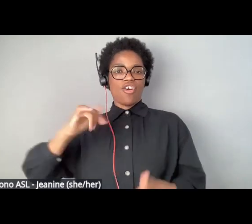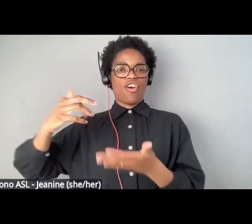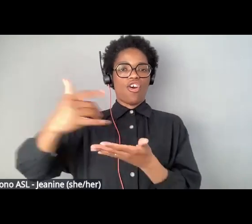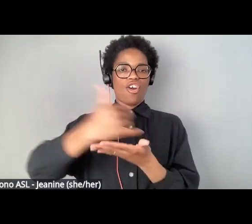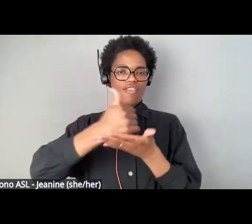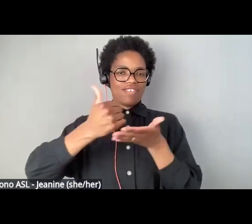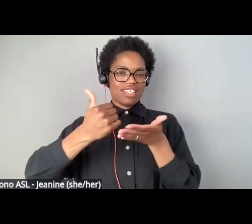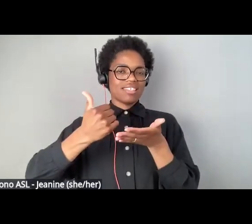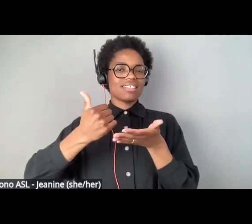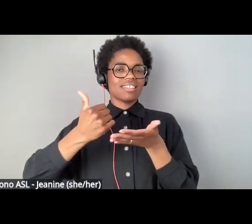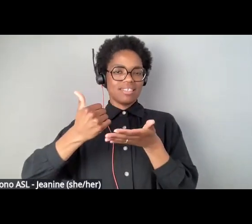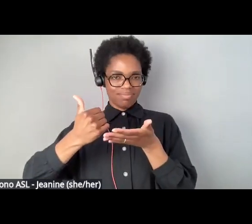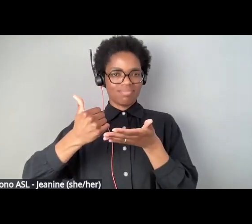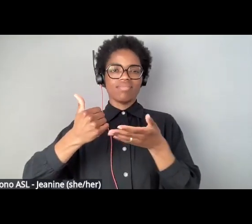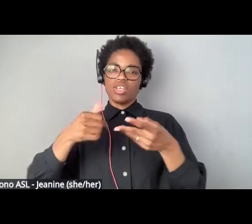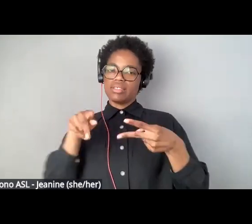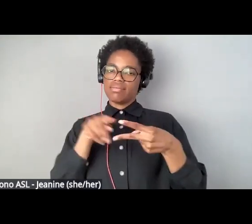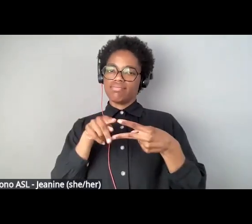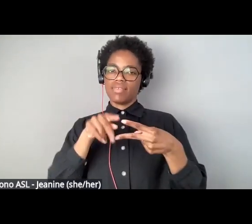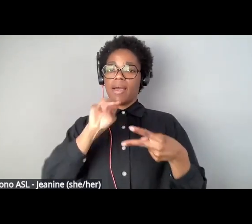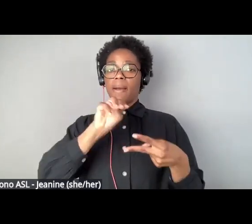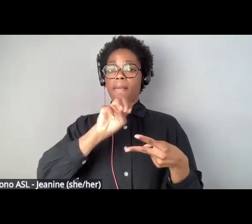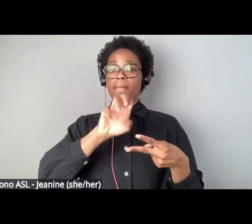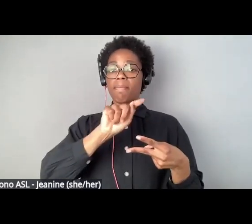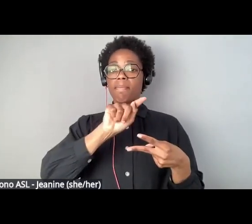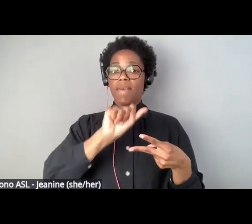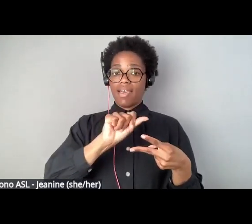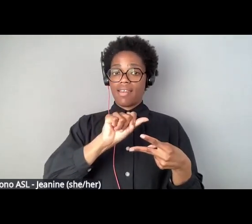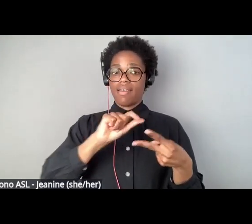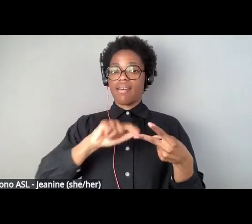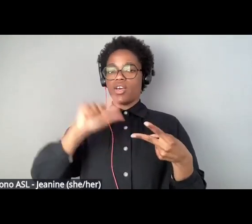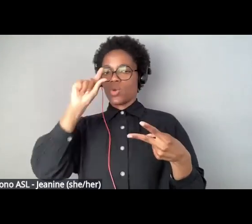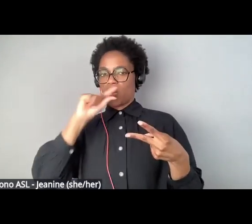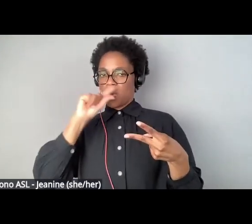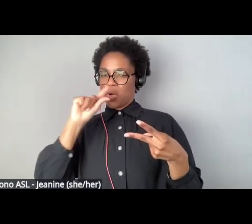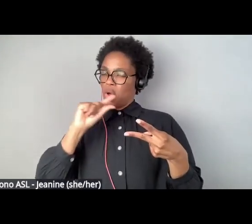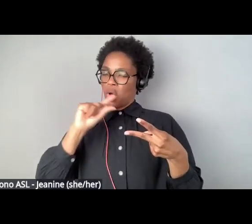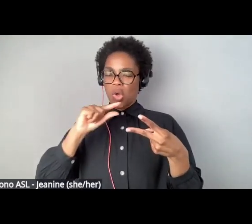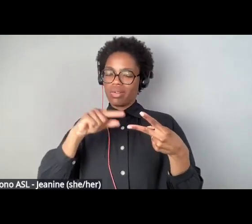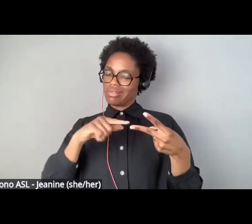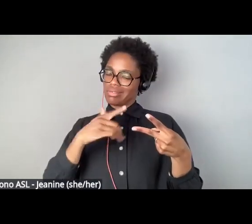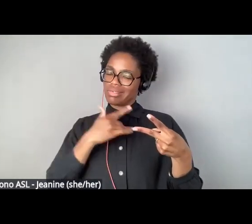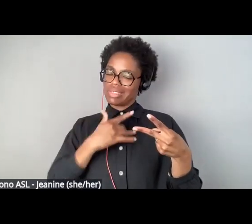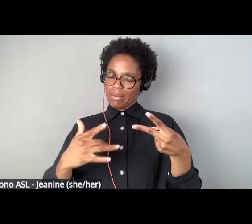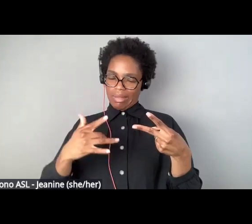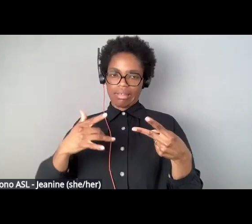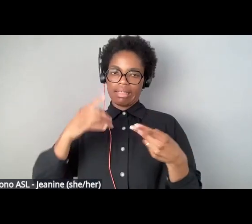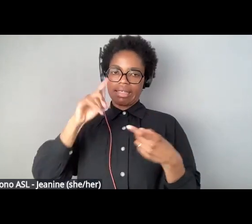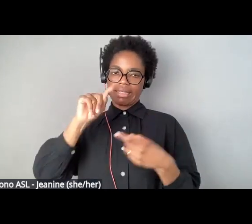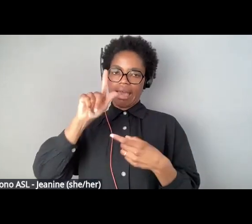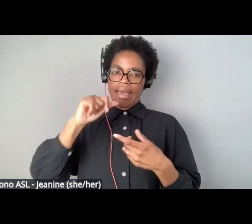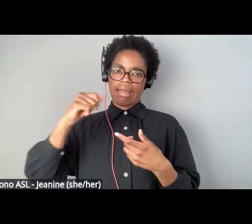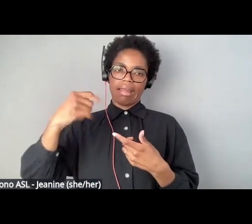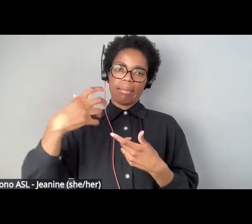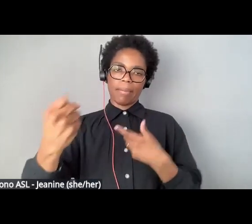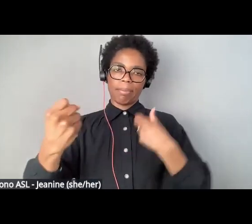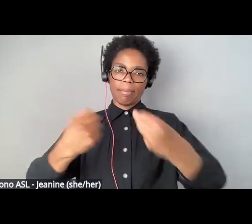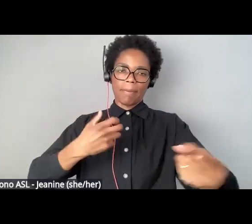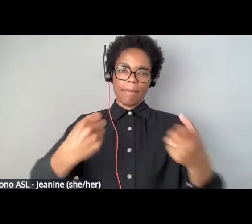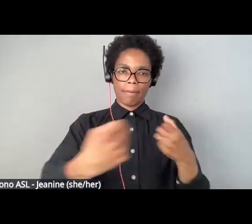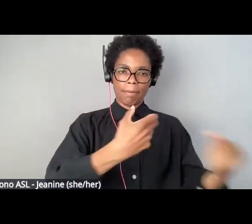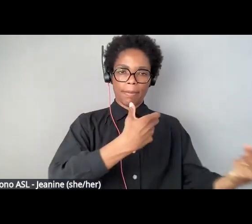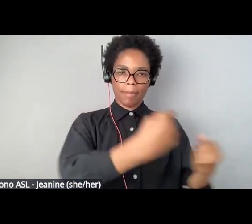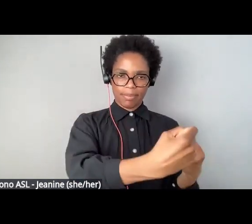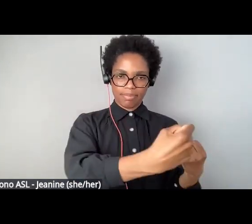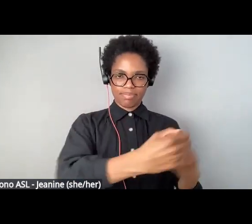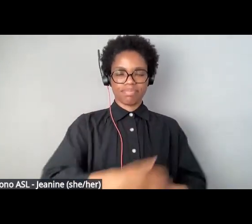Google. We'll look directly at those settings and walk through them. And just to add your little password changing habit, if you have time, when you log into